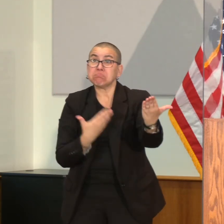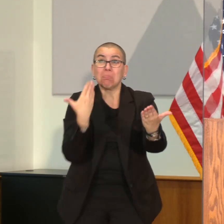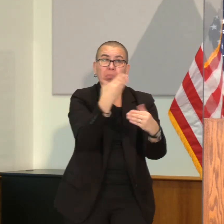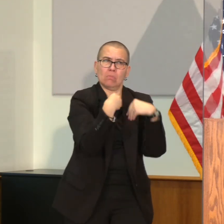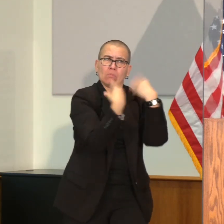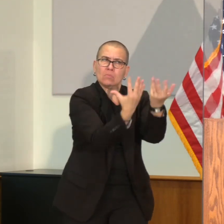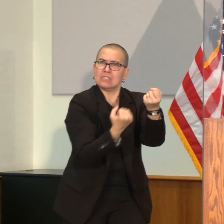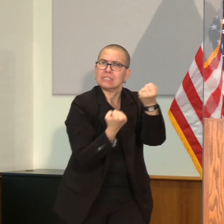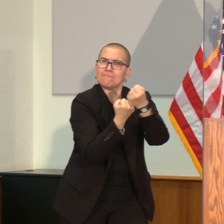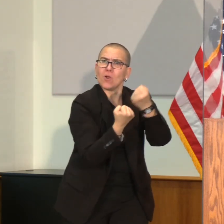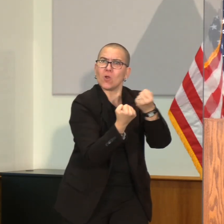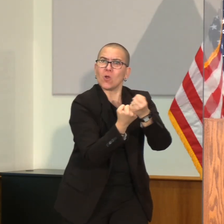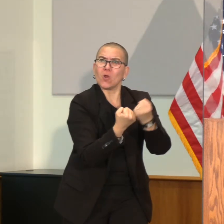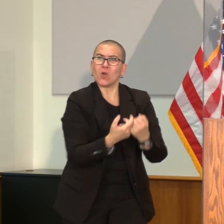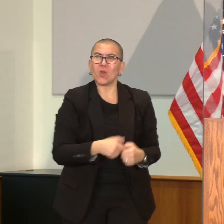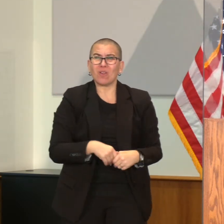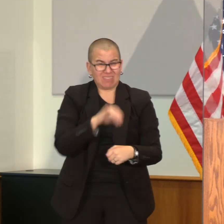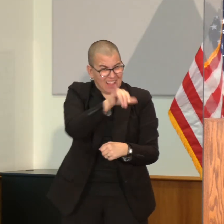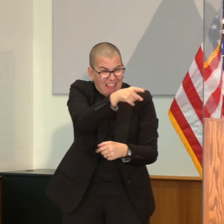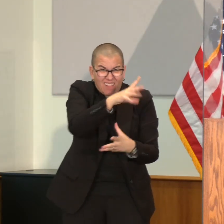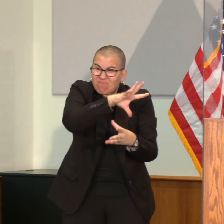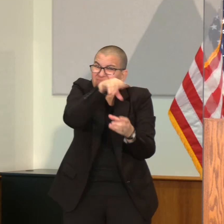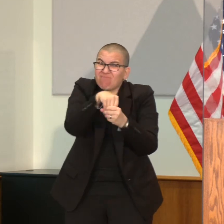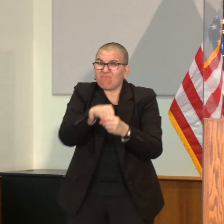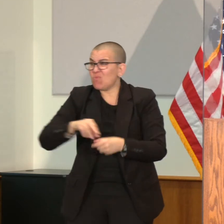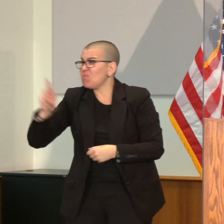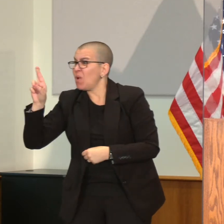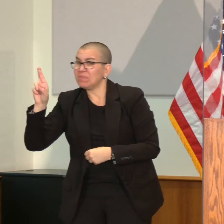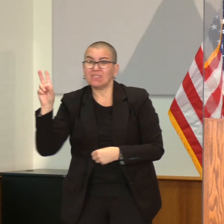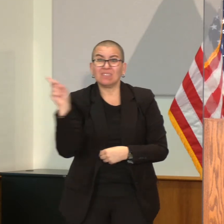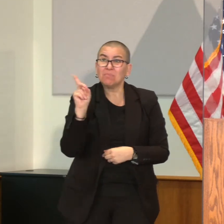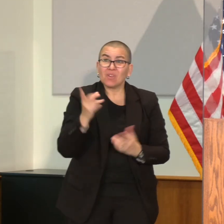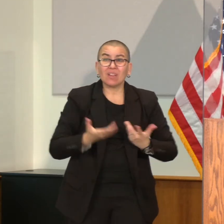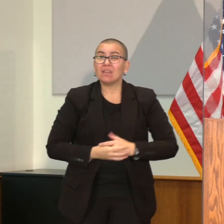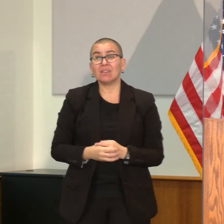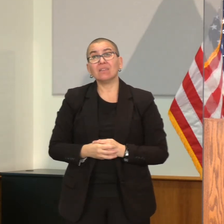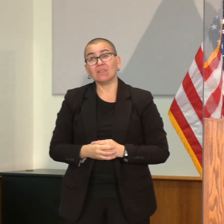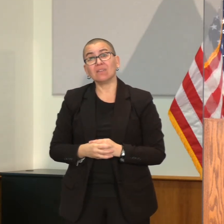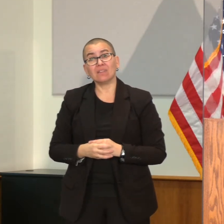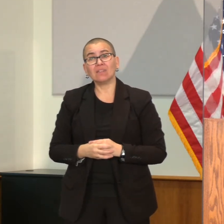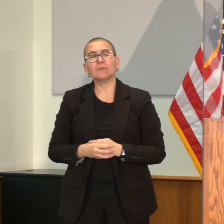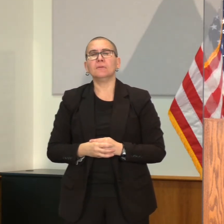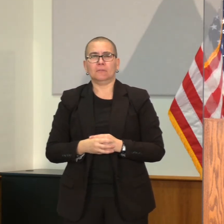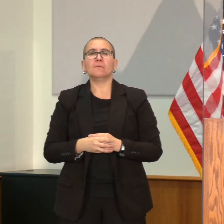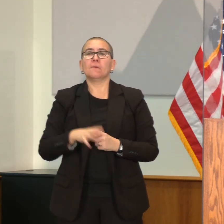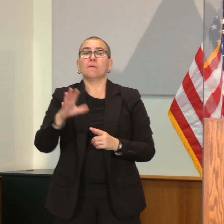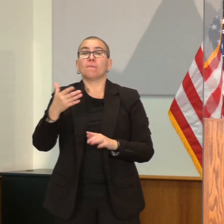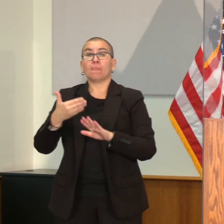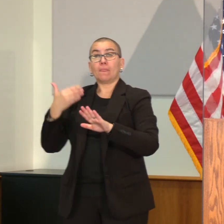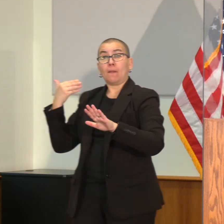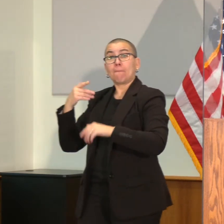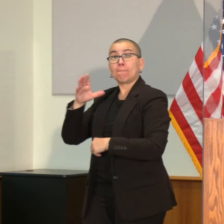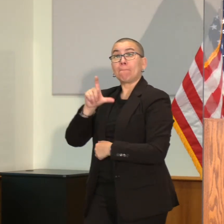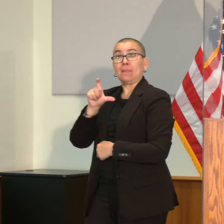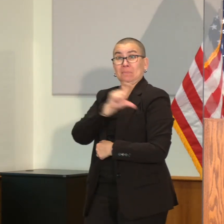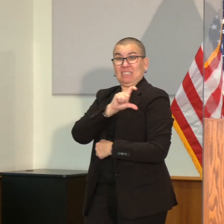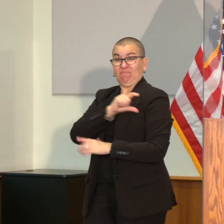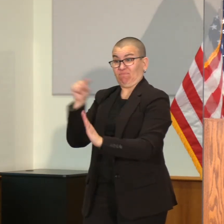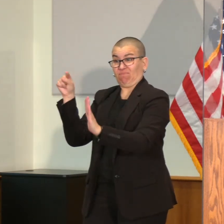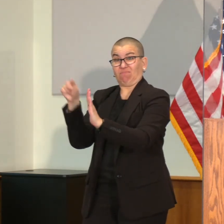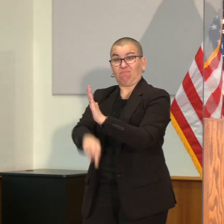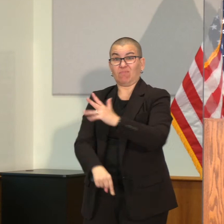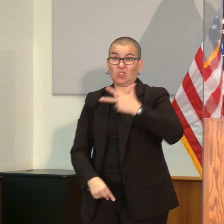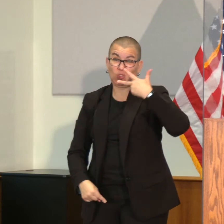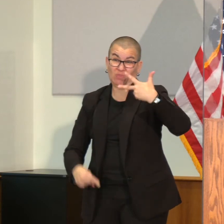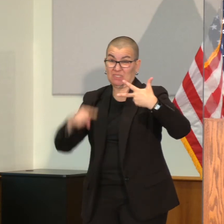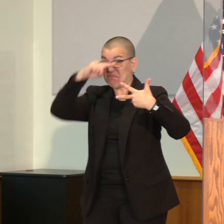bipartisan support for a number of these provisions. As I mentioned earlier, the officers who killed these 3 Black citizens and others over